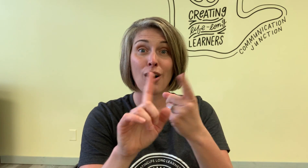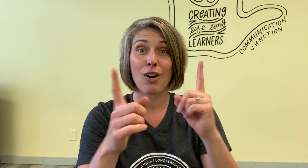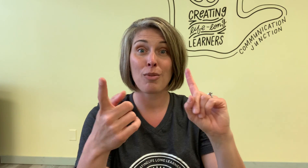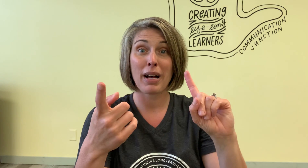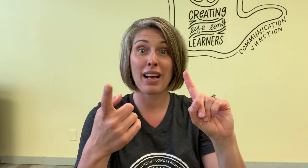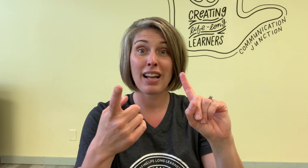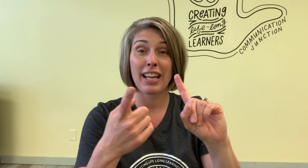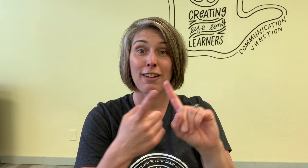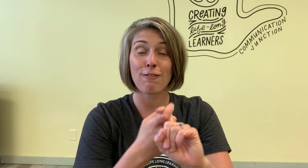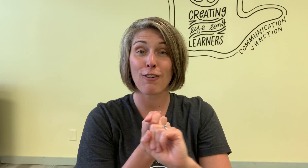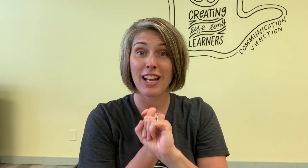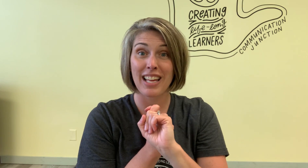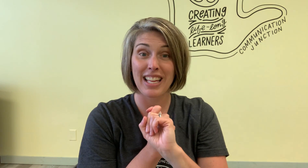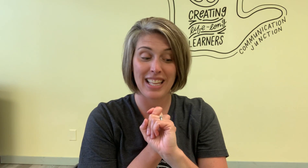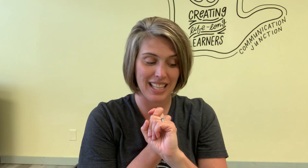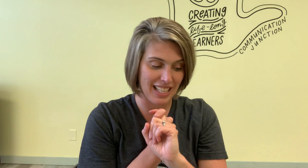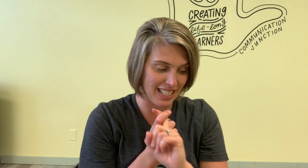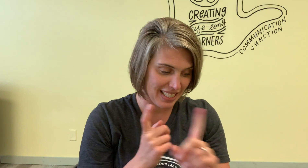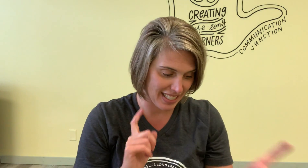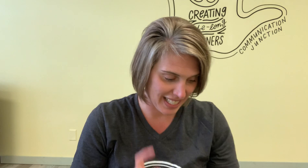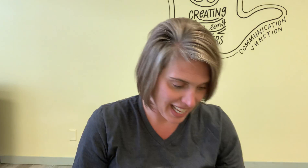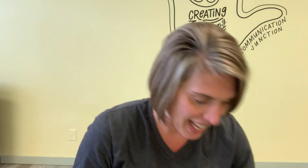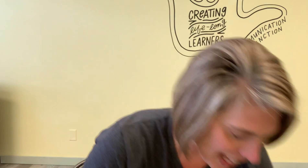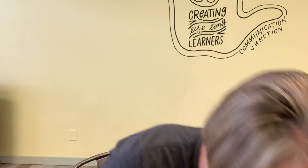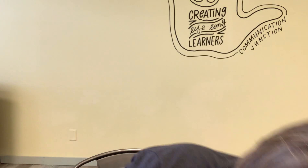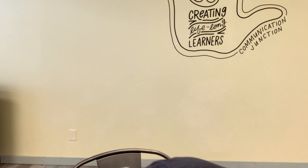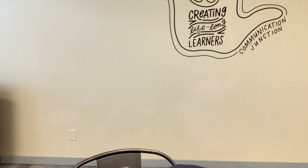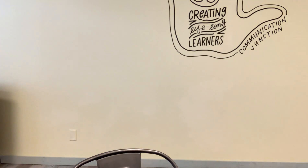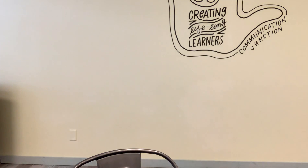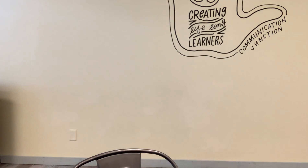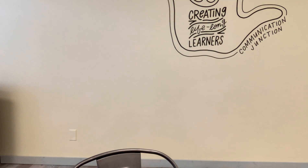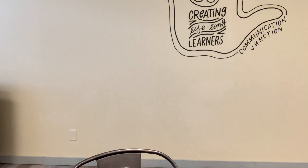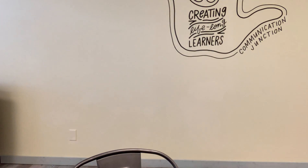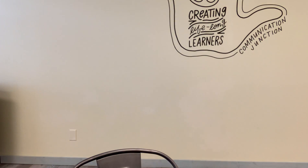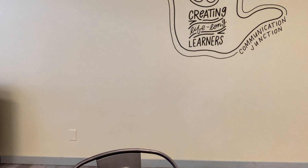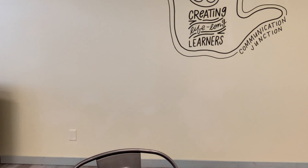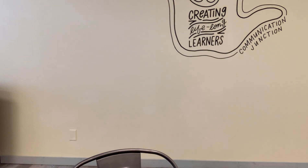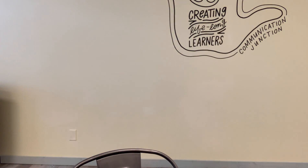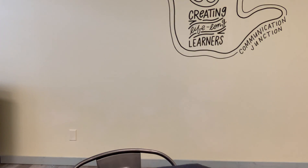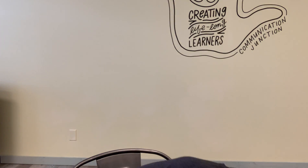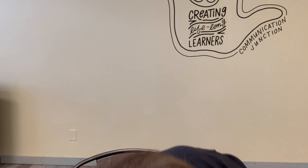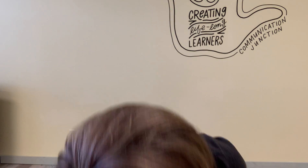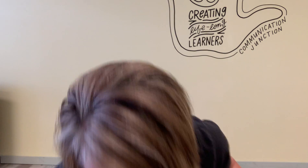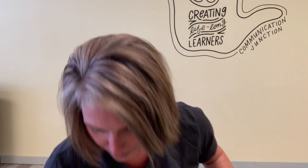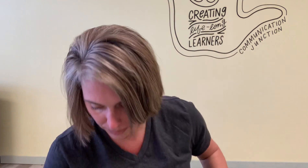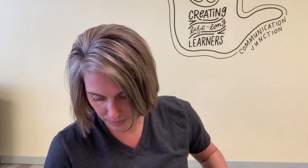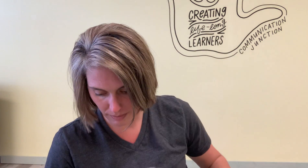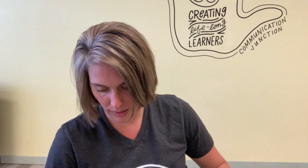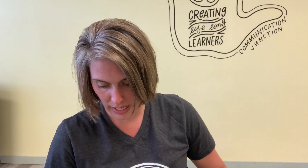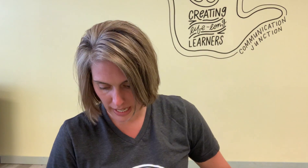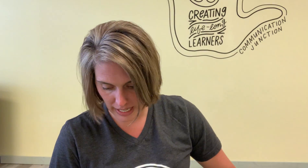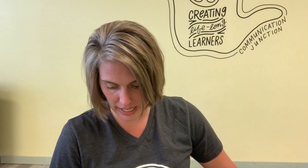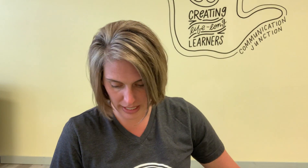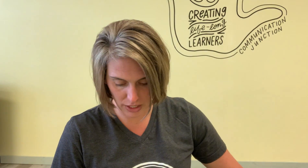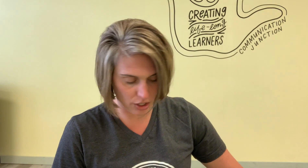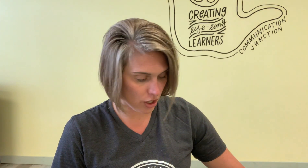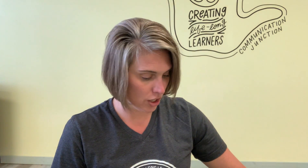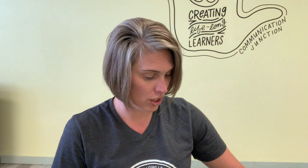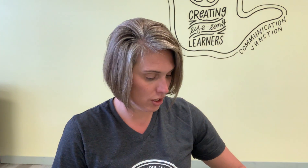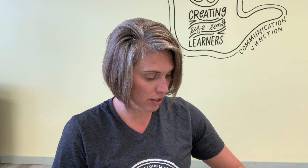all my friends. And this one is super fun. And it's called,